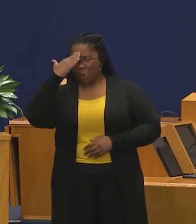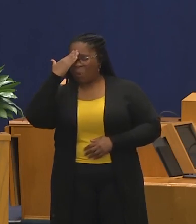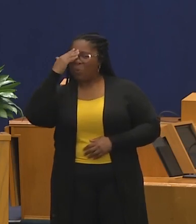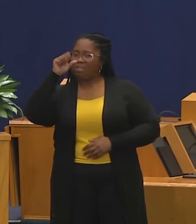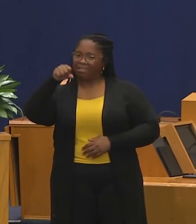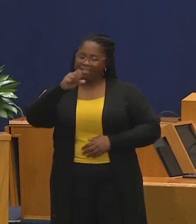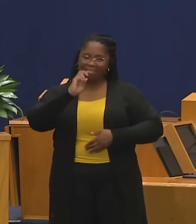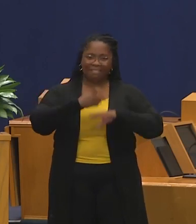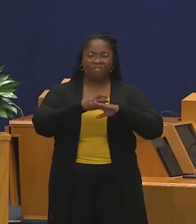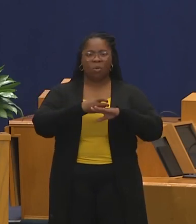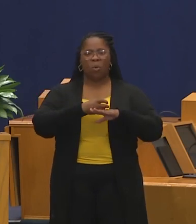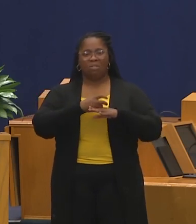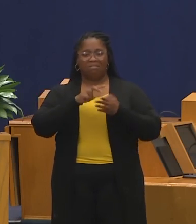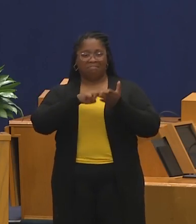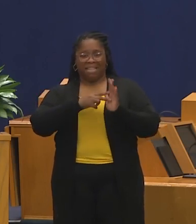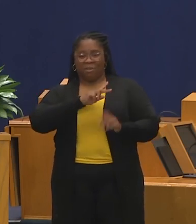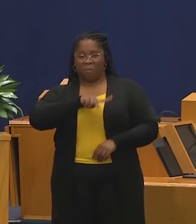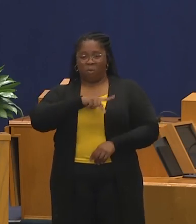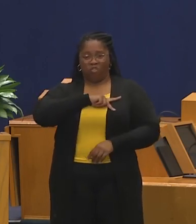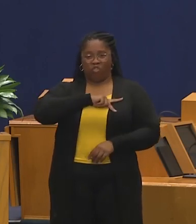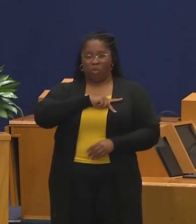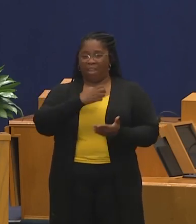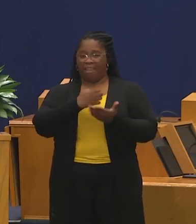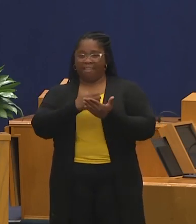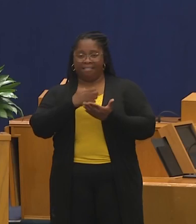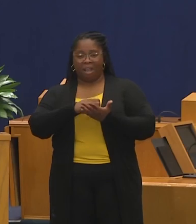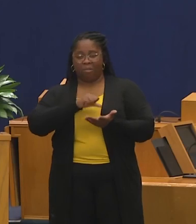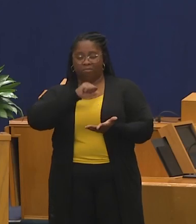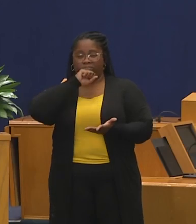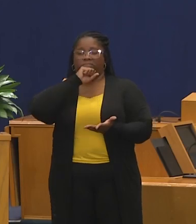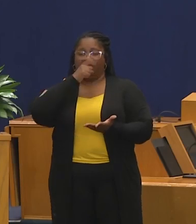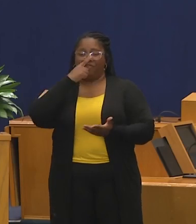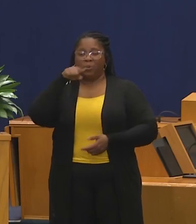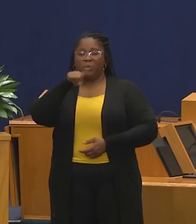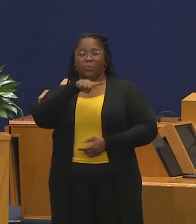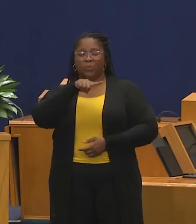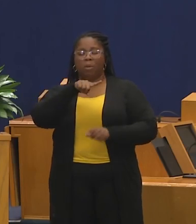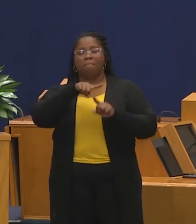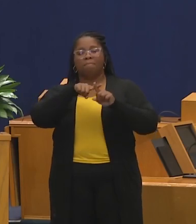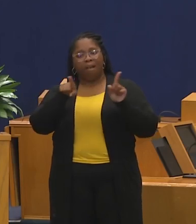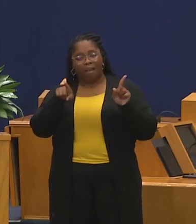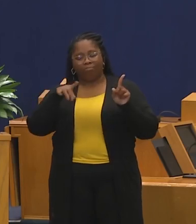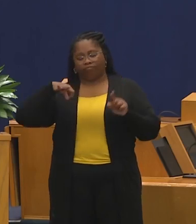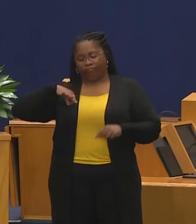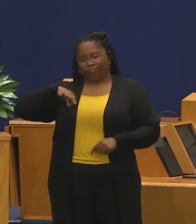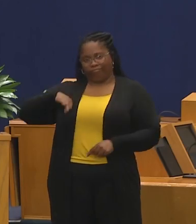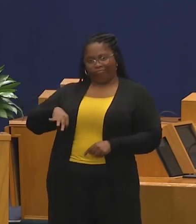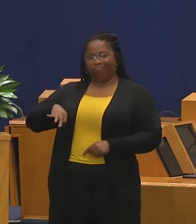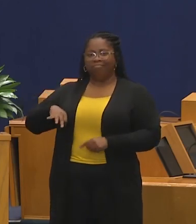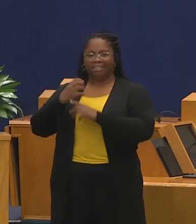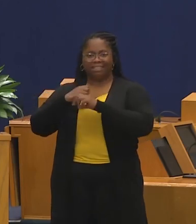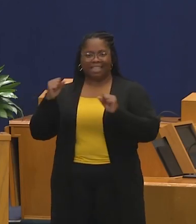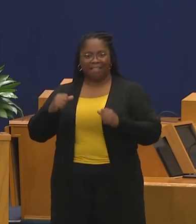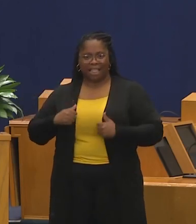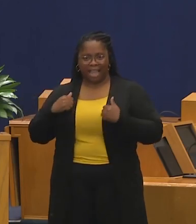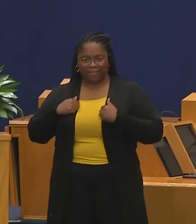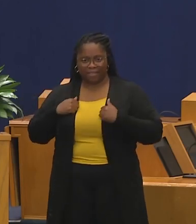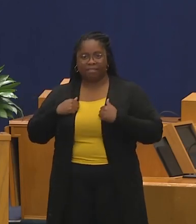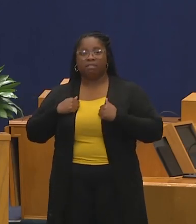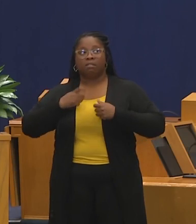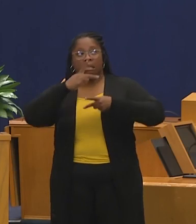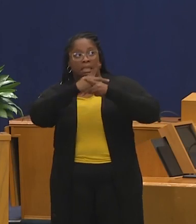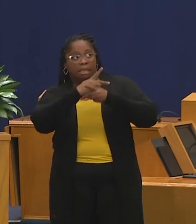with a personal and an economic cost, but it is beneficial in terms of saving lives and helping make sure that the hospital system